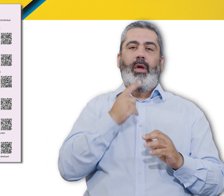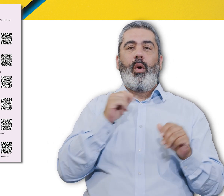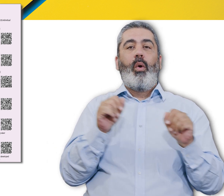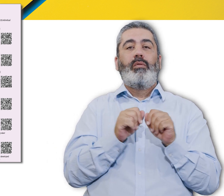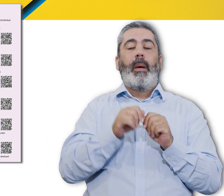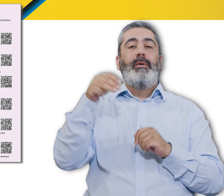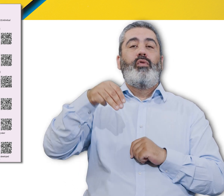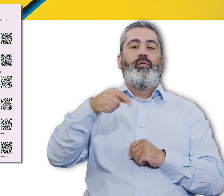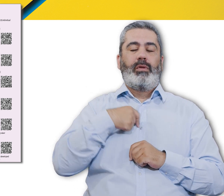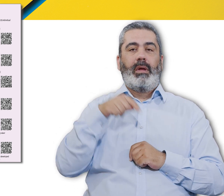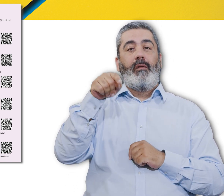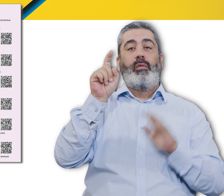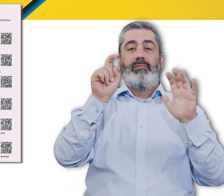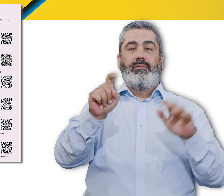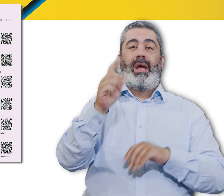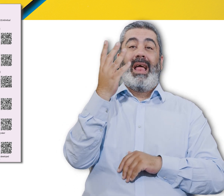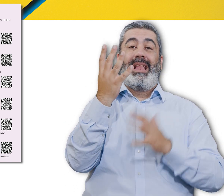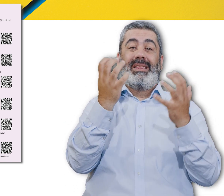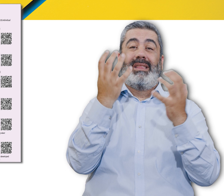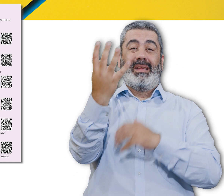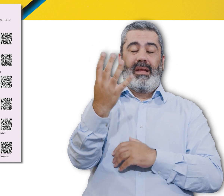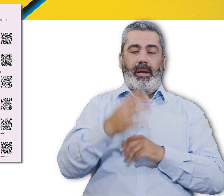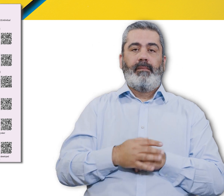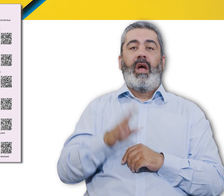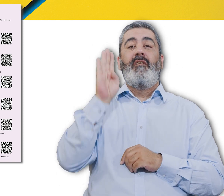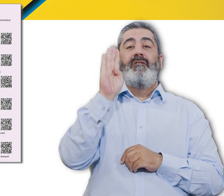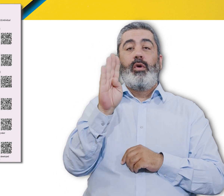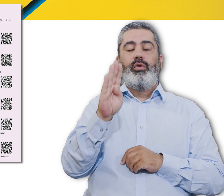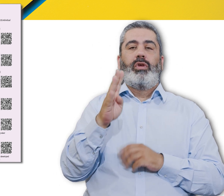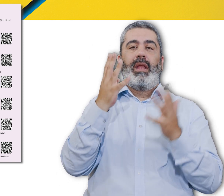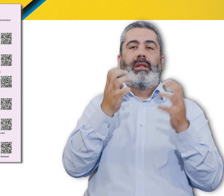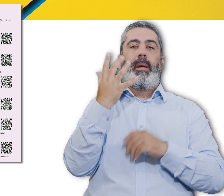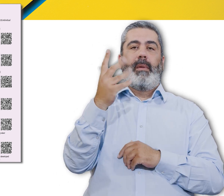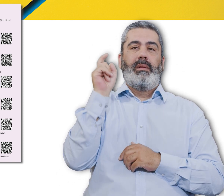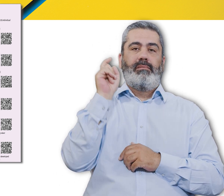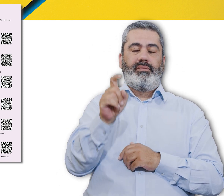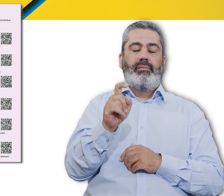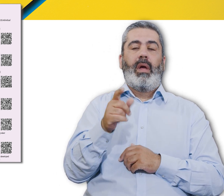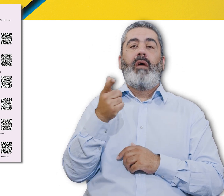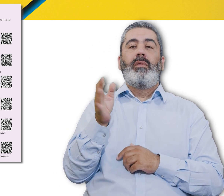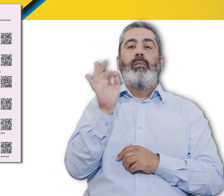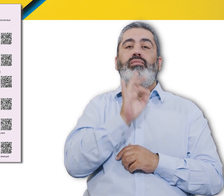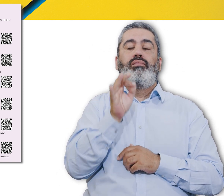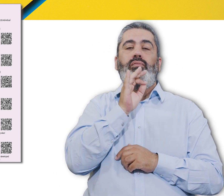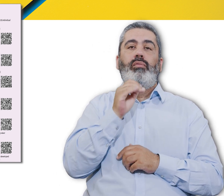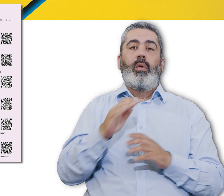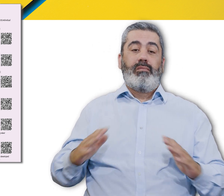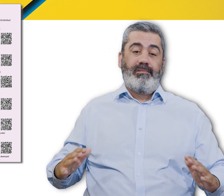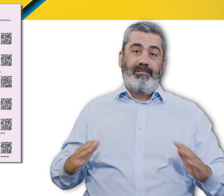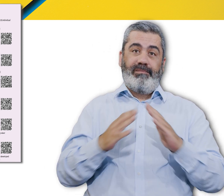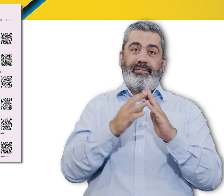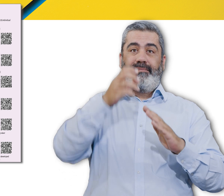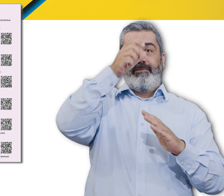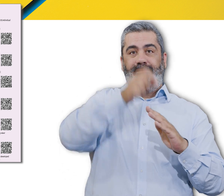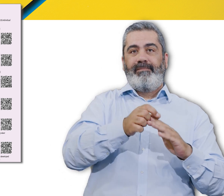Beautiful traditional Pyrrhus village nearby. Msavo Uni, number 94, and Clydonia. Vicus,